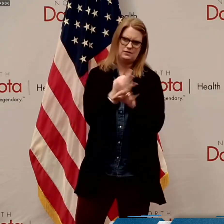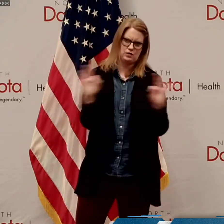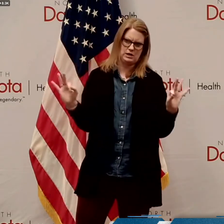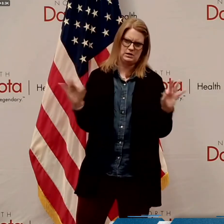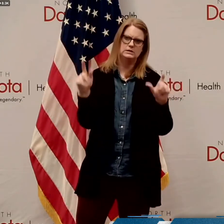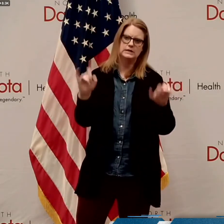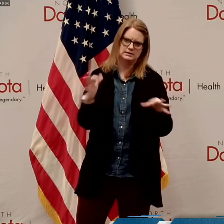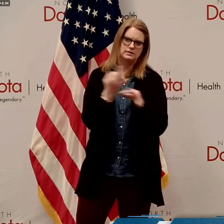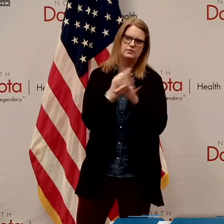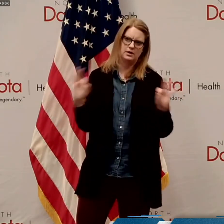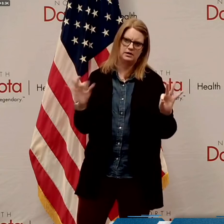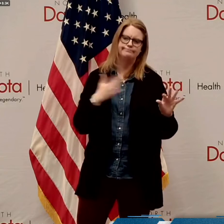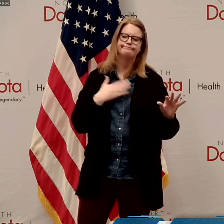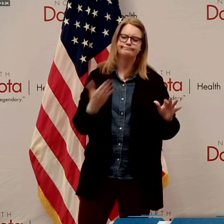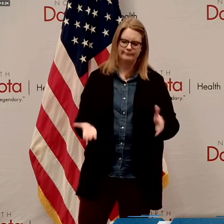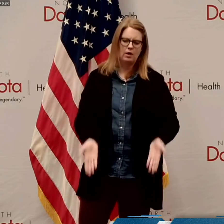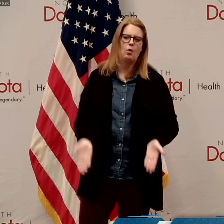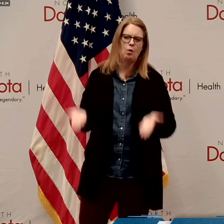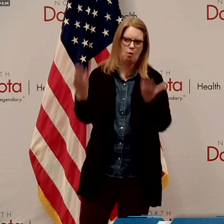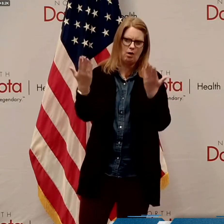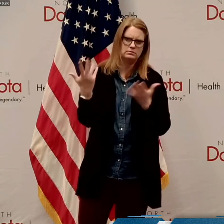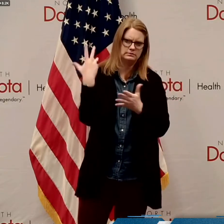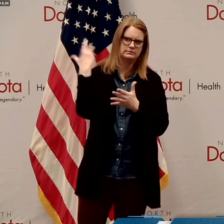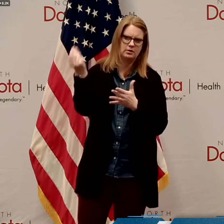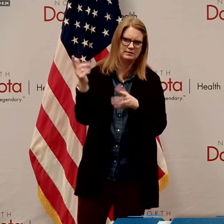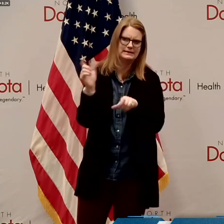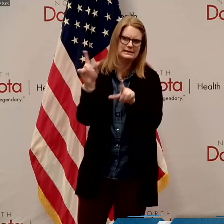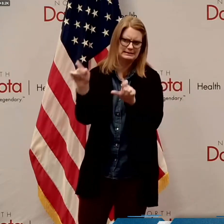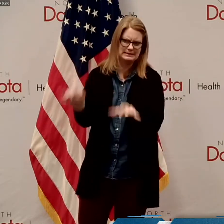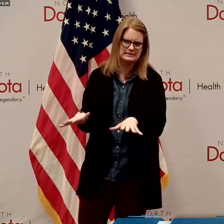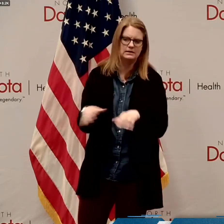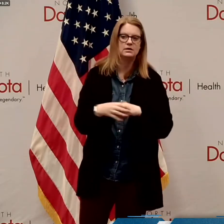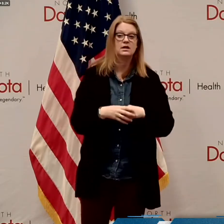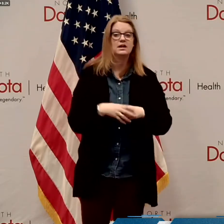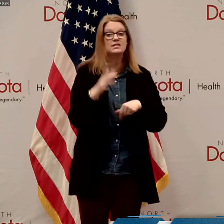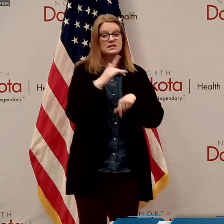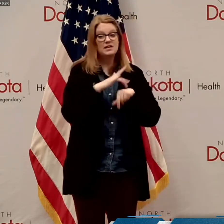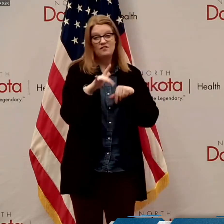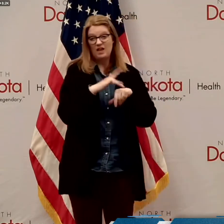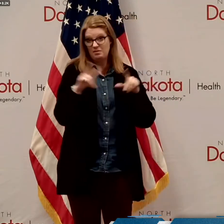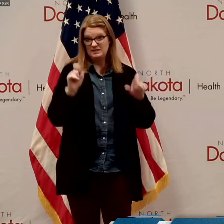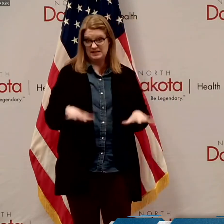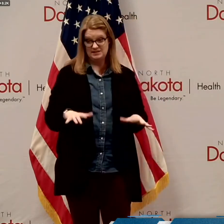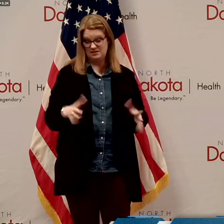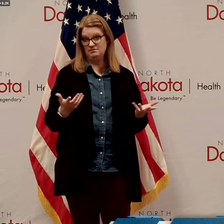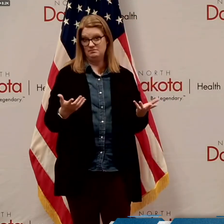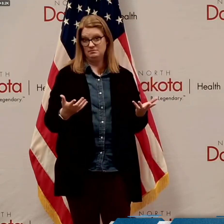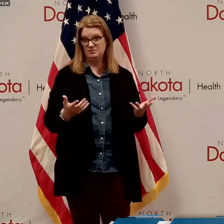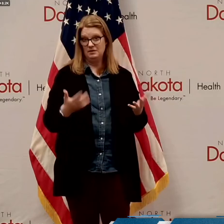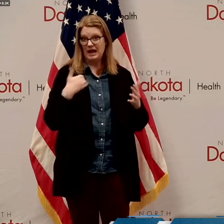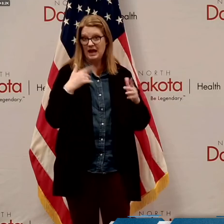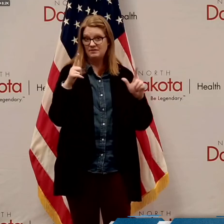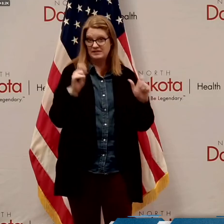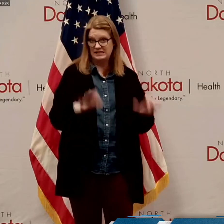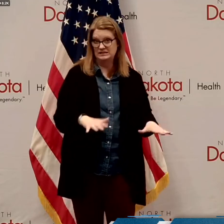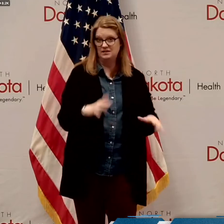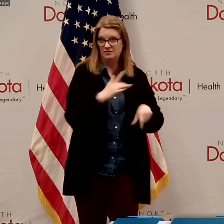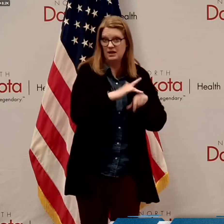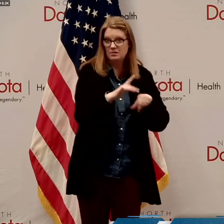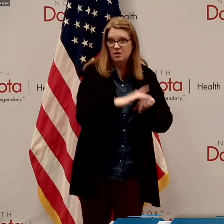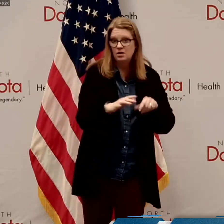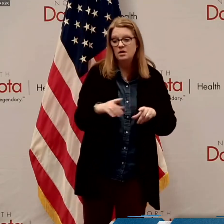go out and get tested. As we we have available testing capacity right now, but we're also trying to ramp it up.